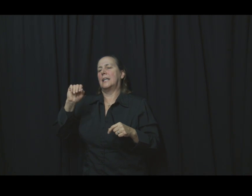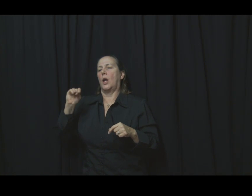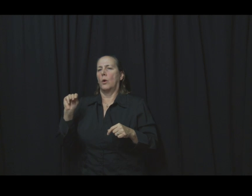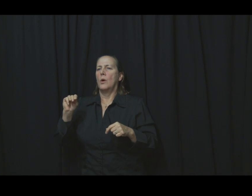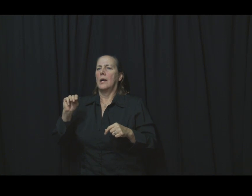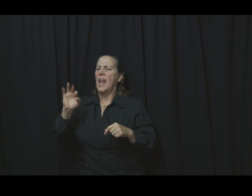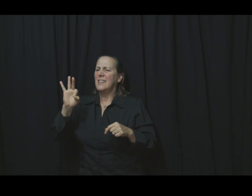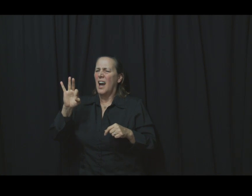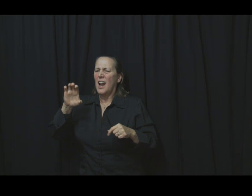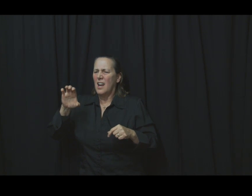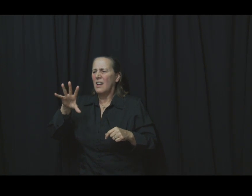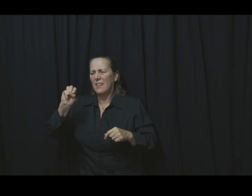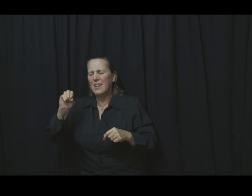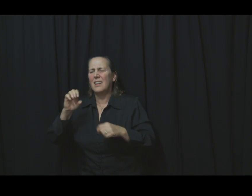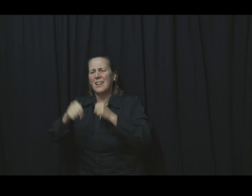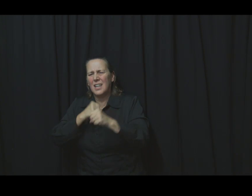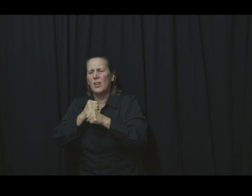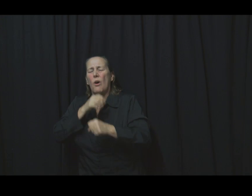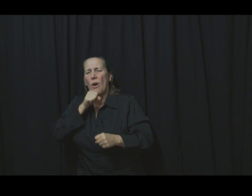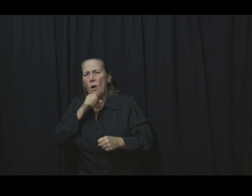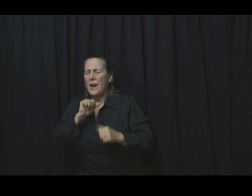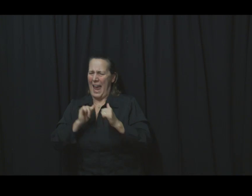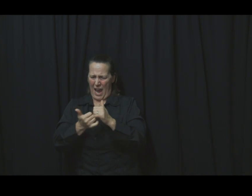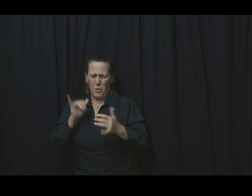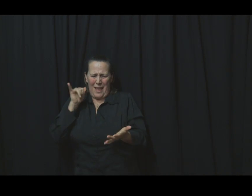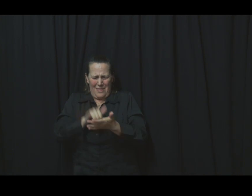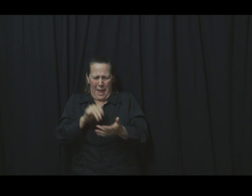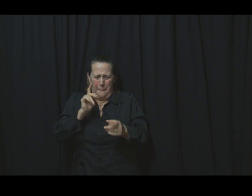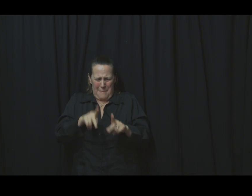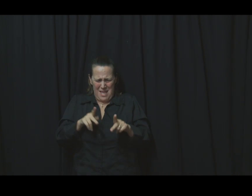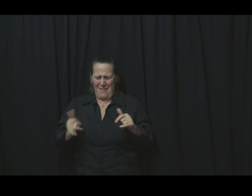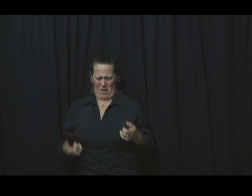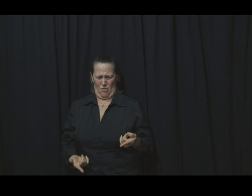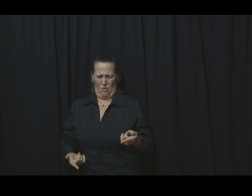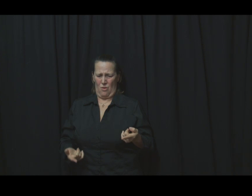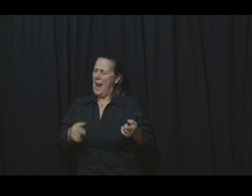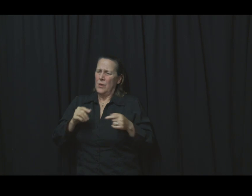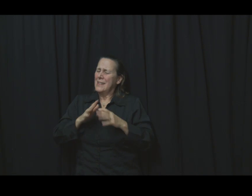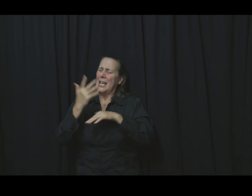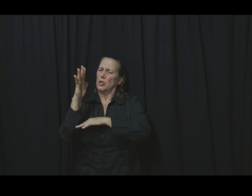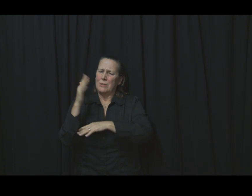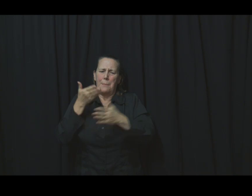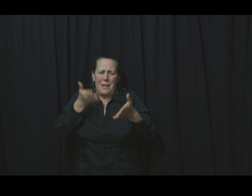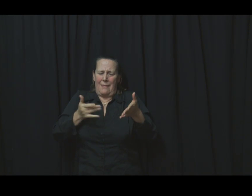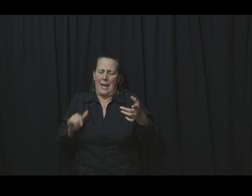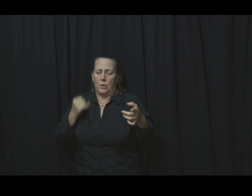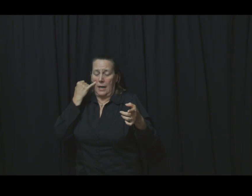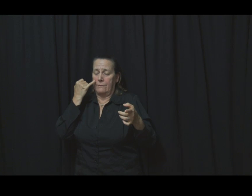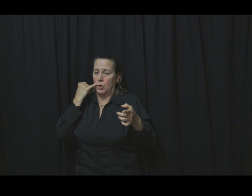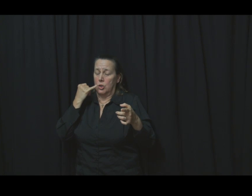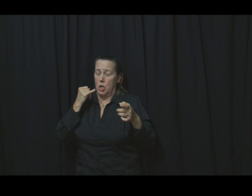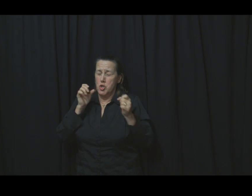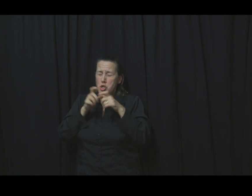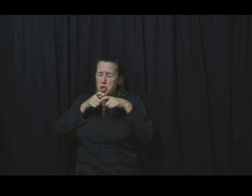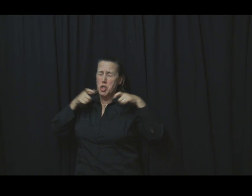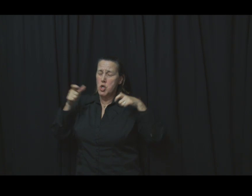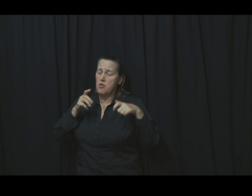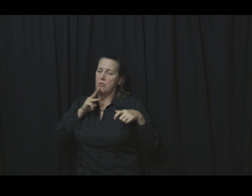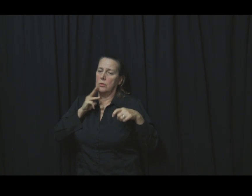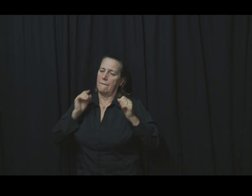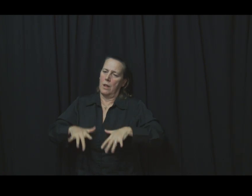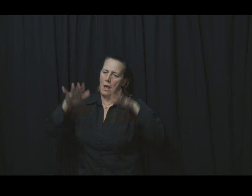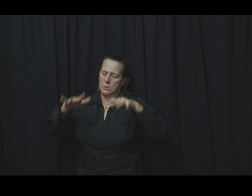9,550 years old. How could these trees be there if there was an enormous flood